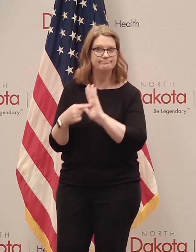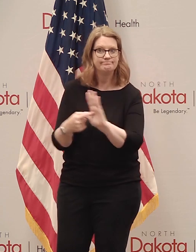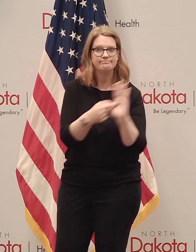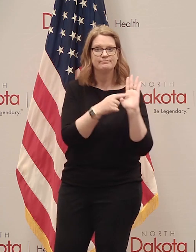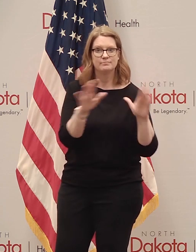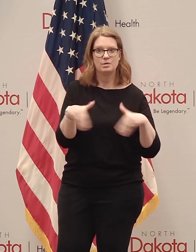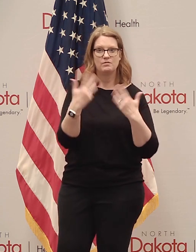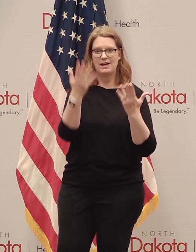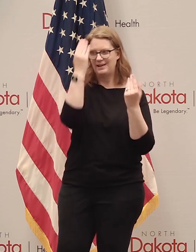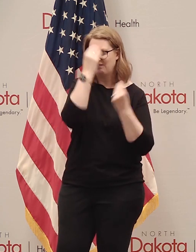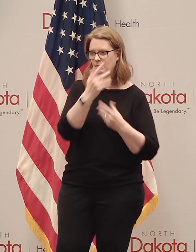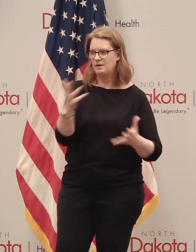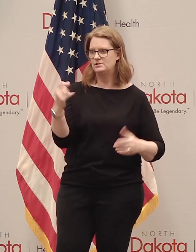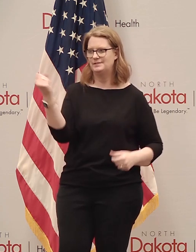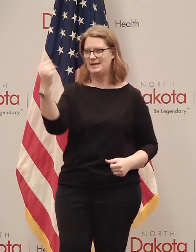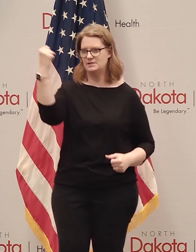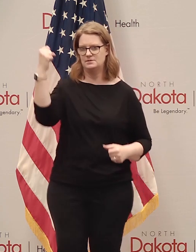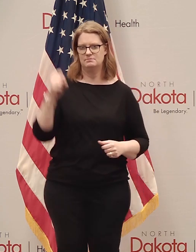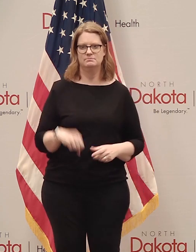Yes.